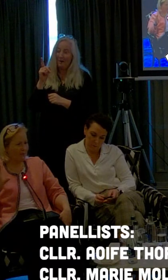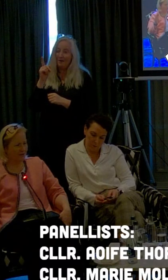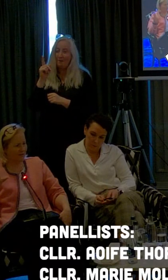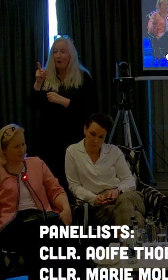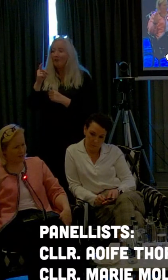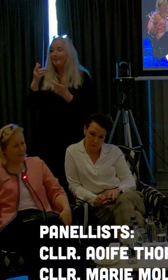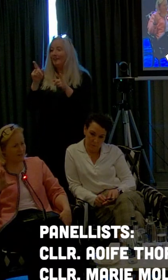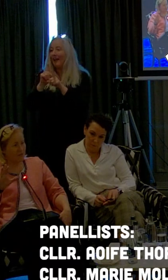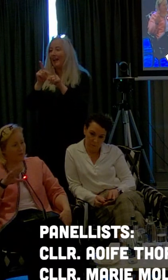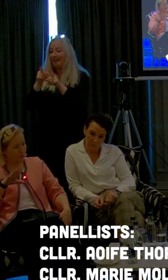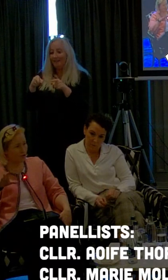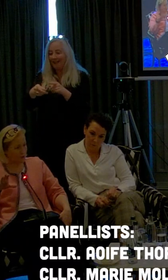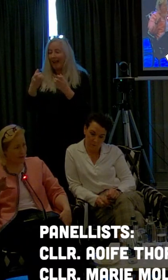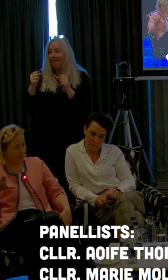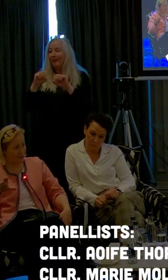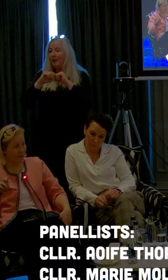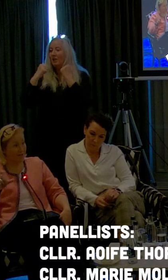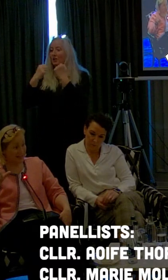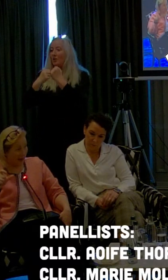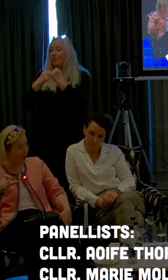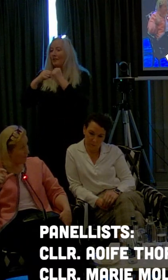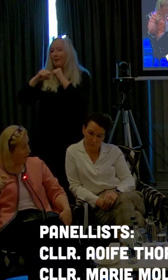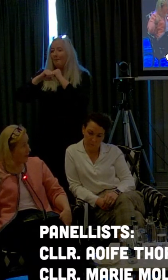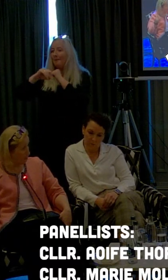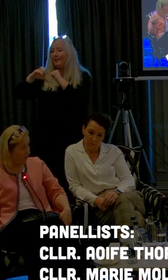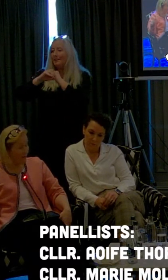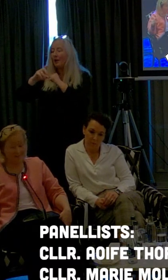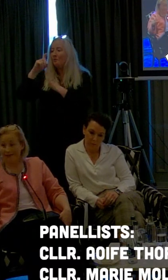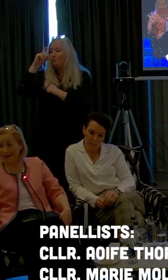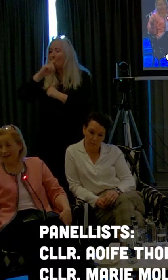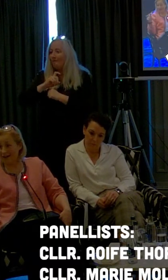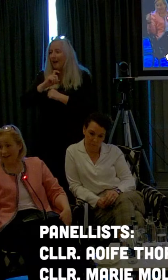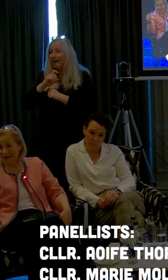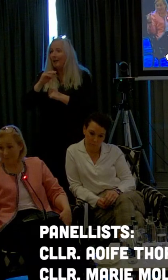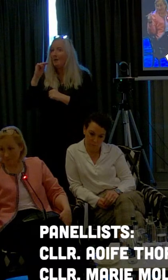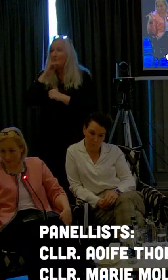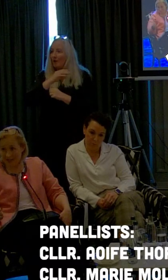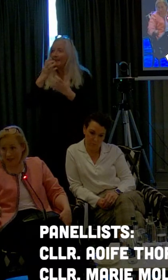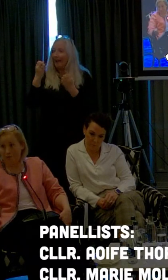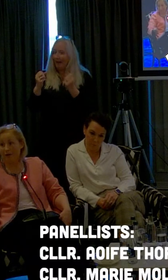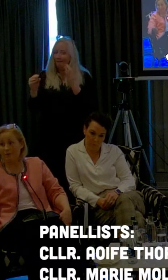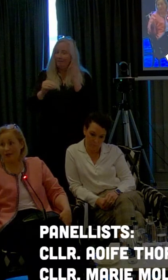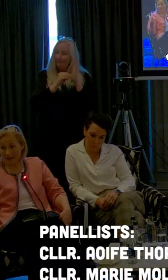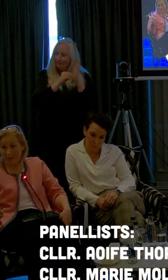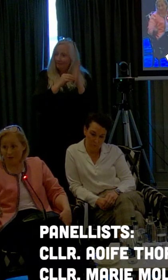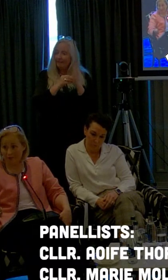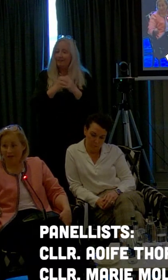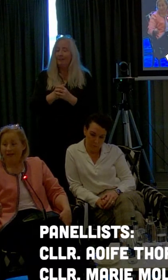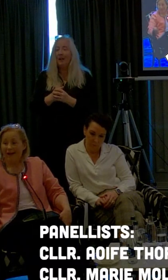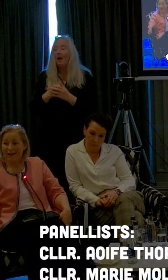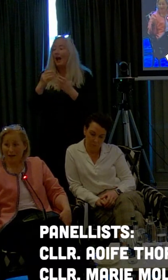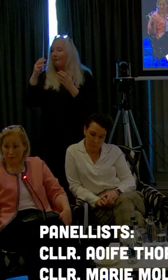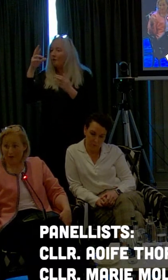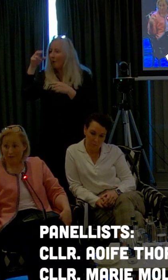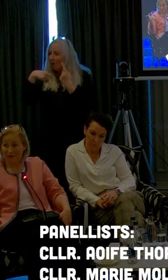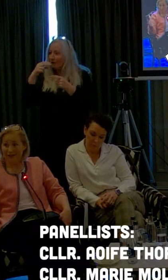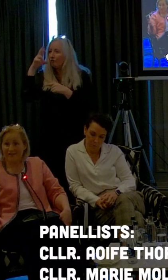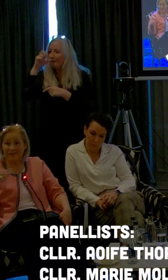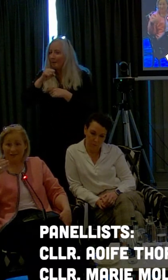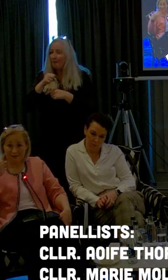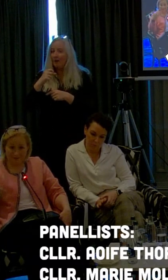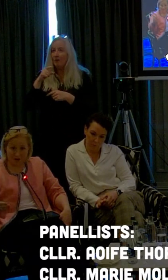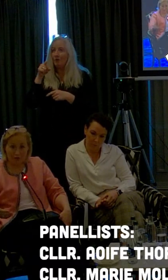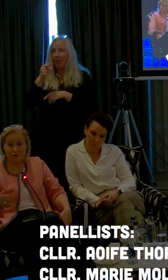profiling here, but there's a sense of maybe some of those softer skills that are really important in dealing with people and in helping them, and never be